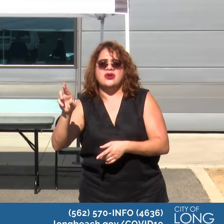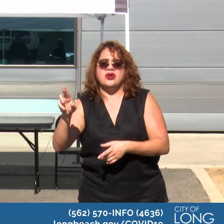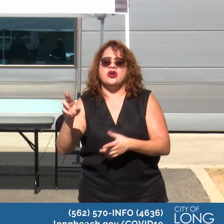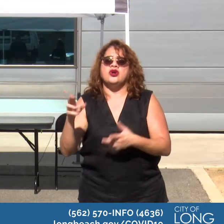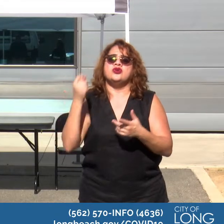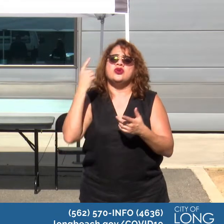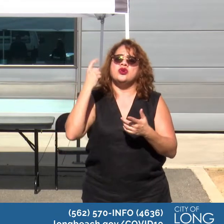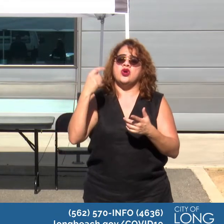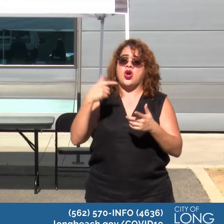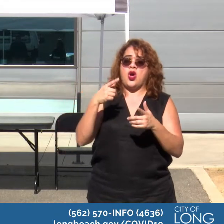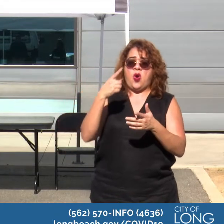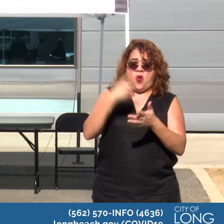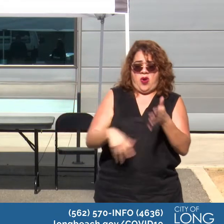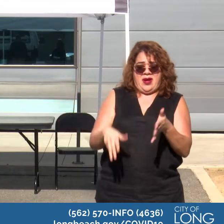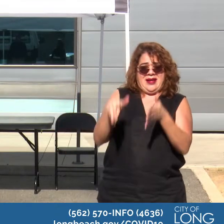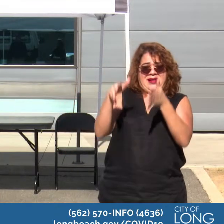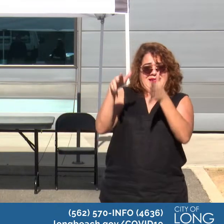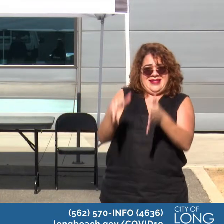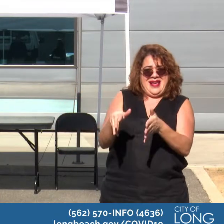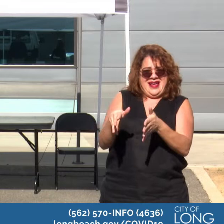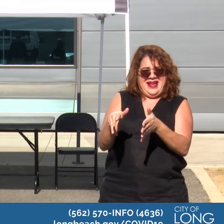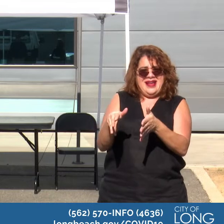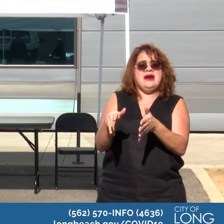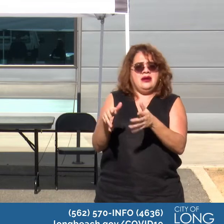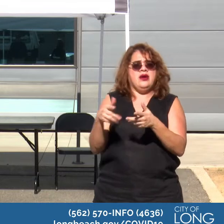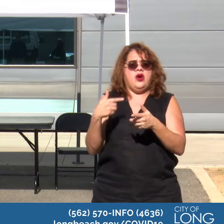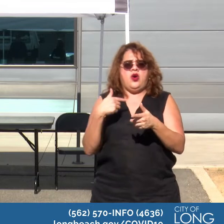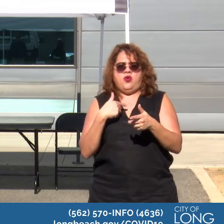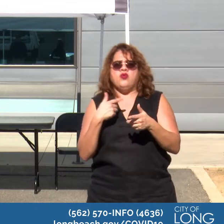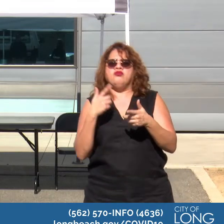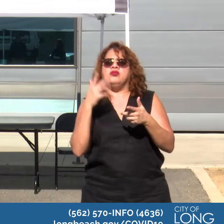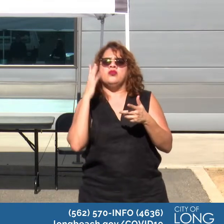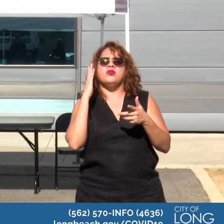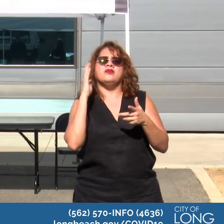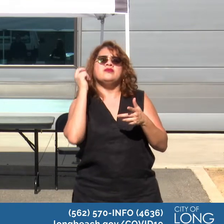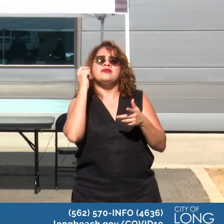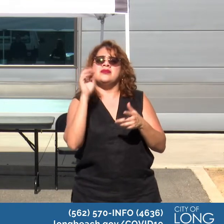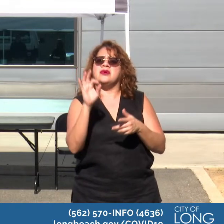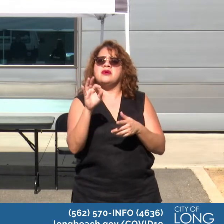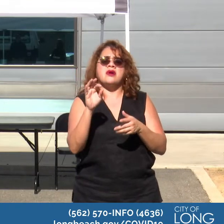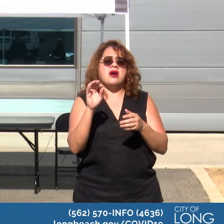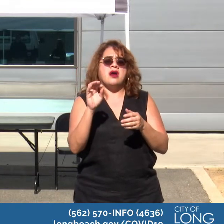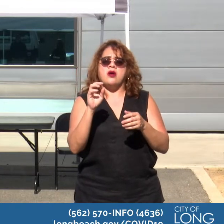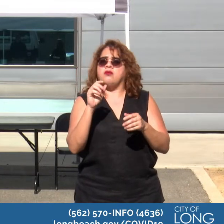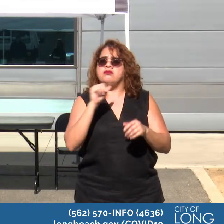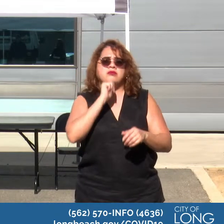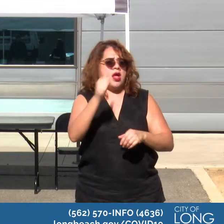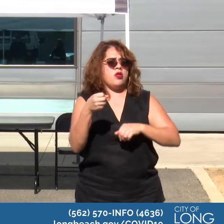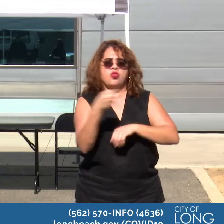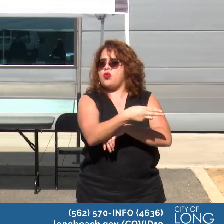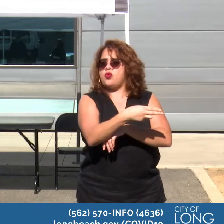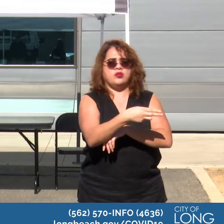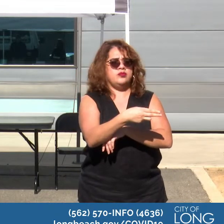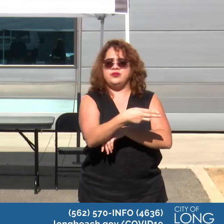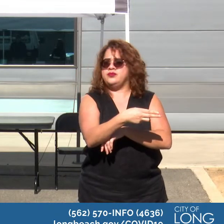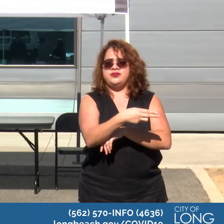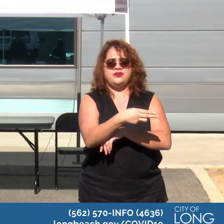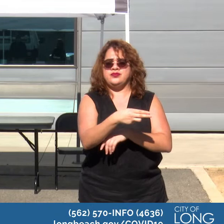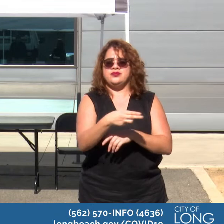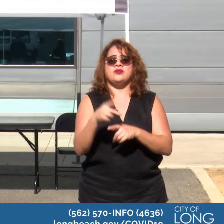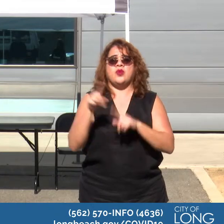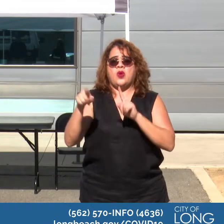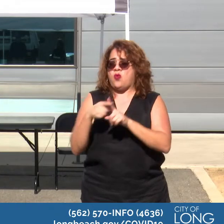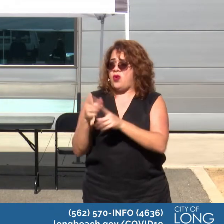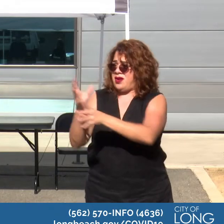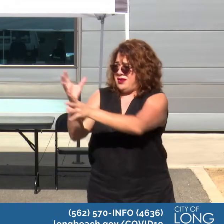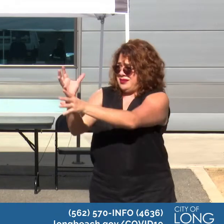with our pods. We have not had to discard any vaccine that has arrived to us ready to use.